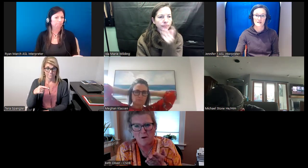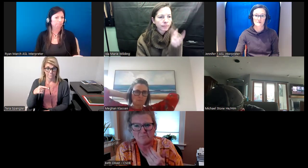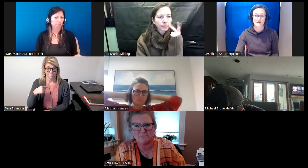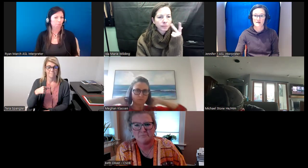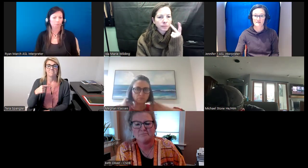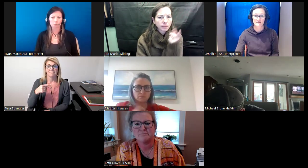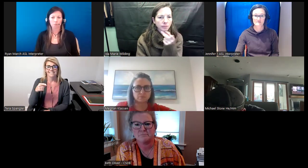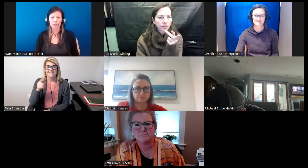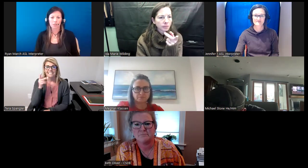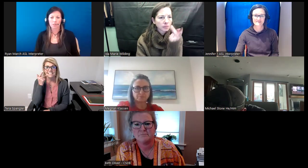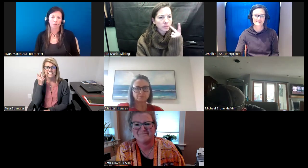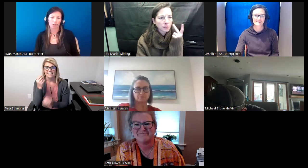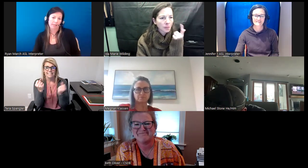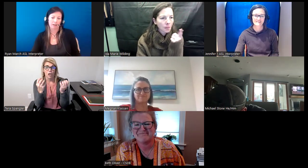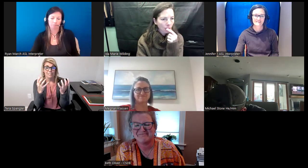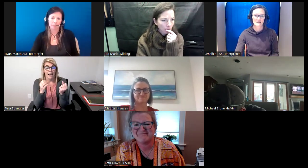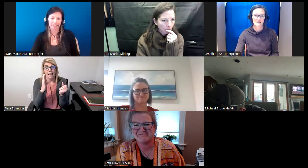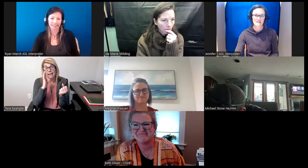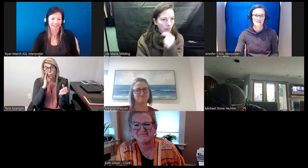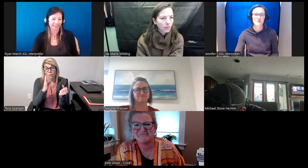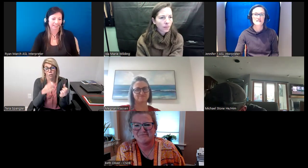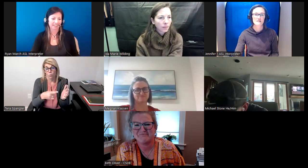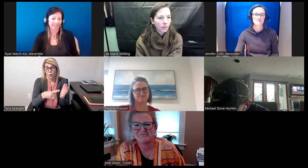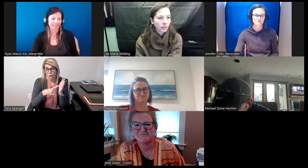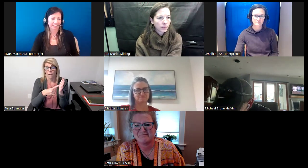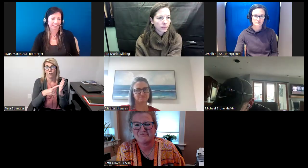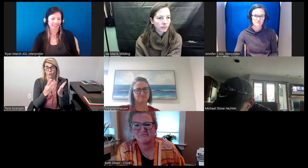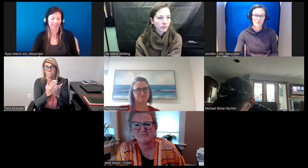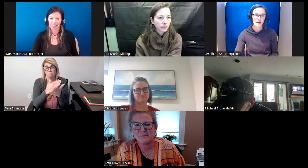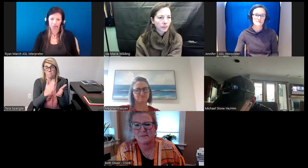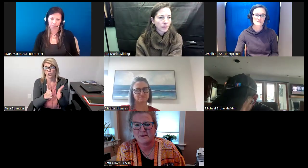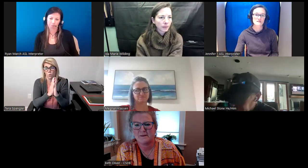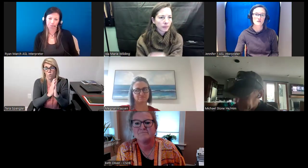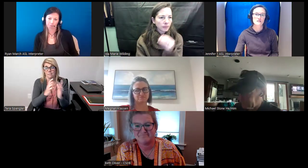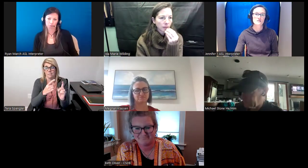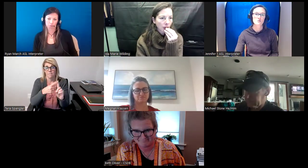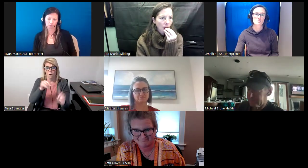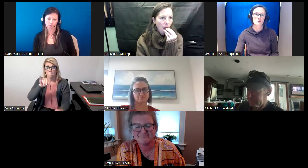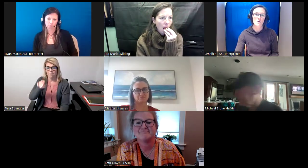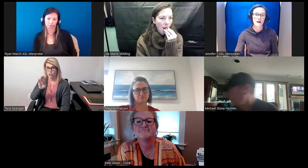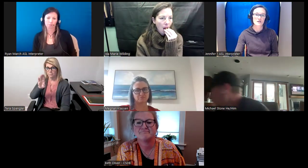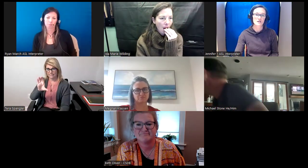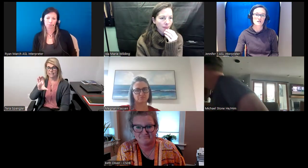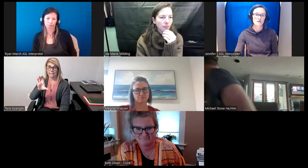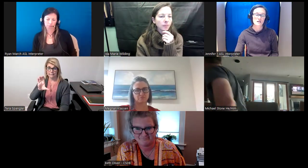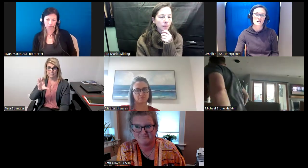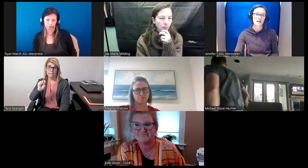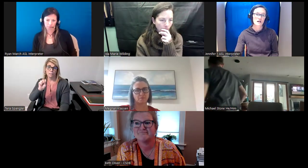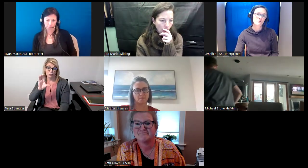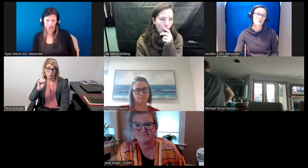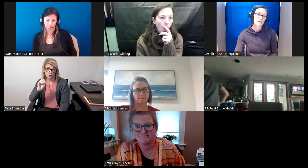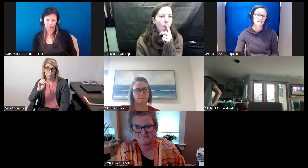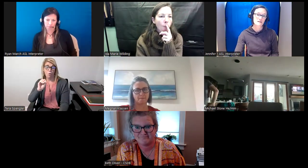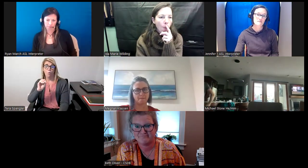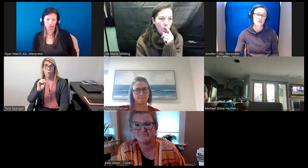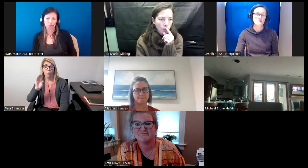Yeah, you or me, Beth. Oh, or Tara. Okay, Tara. So that's going to require